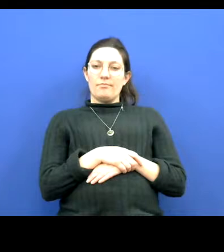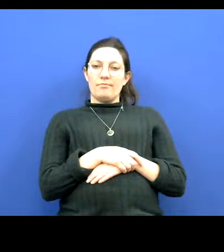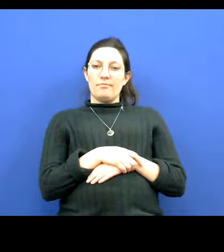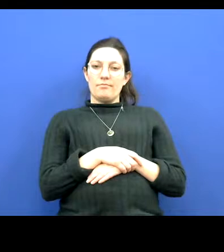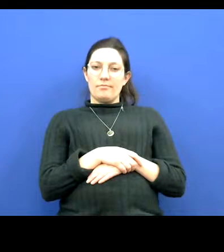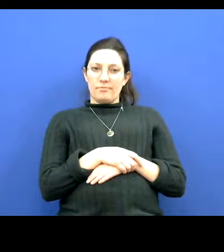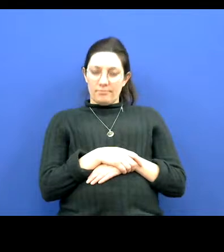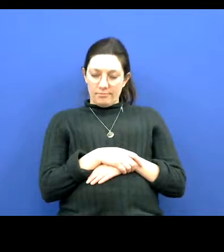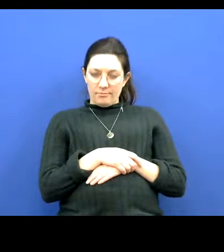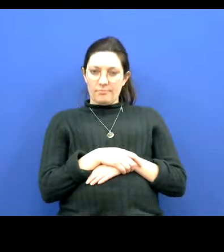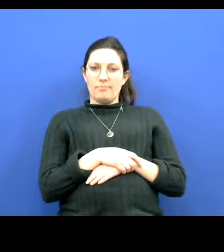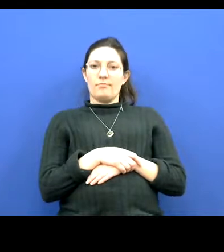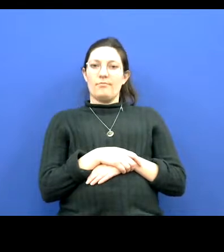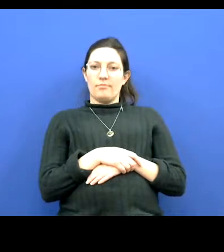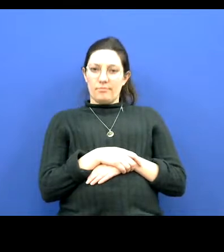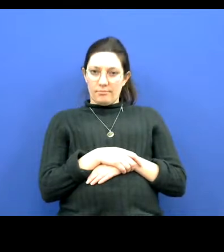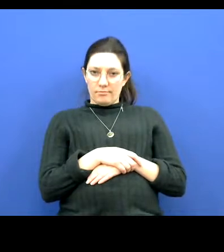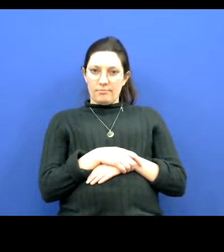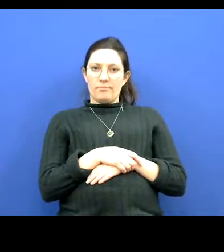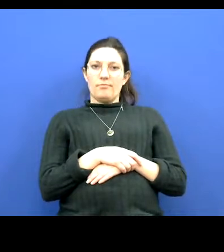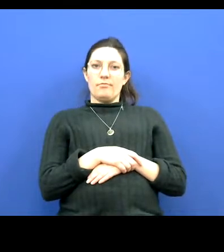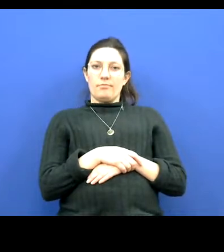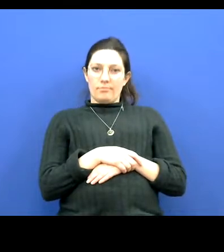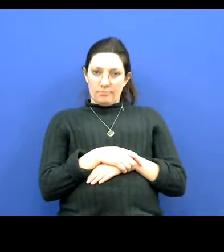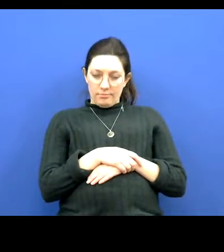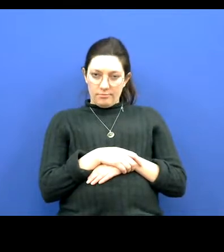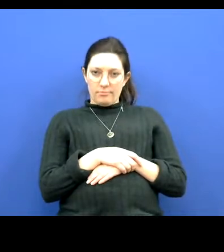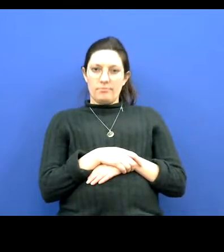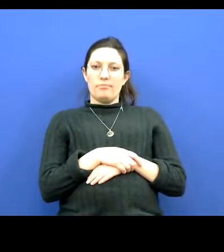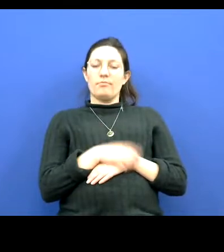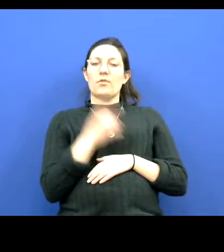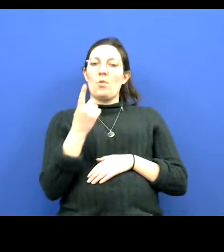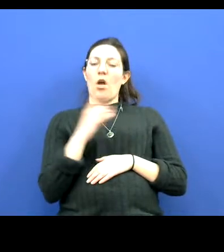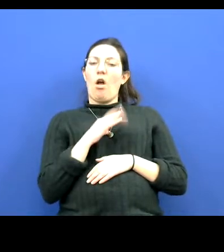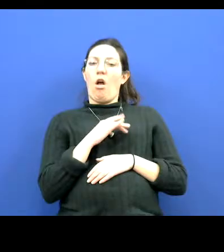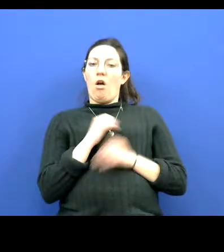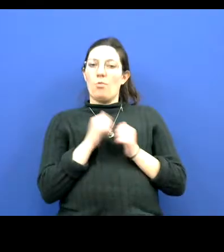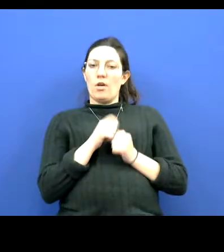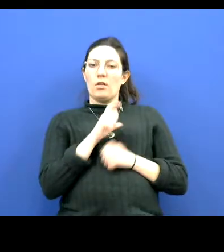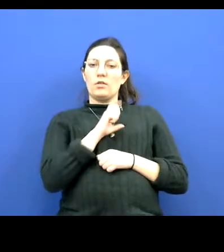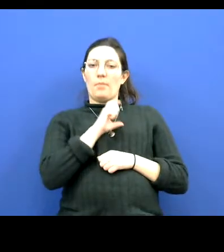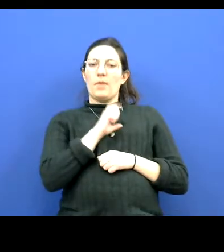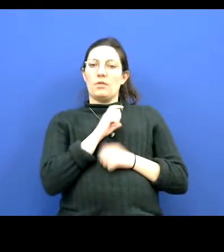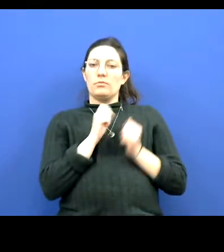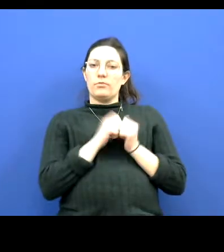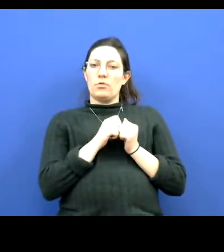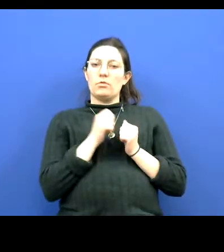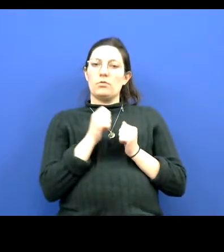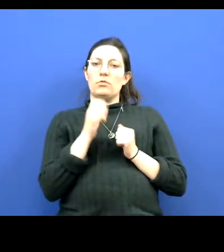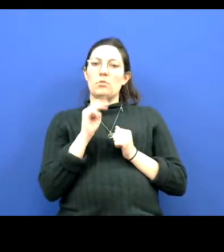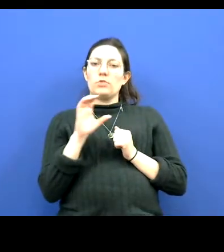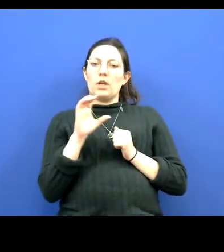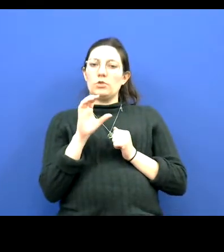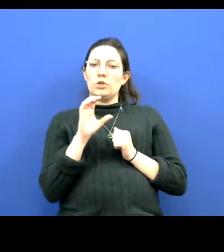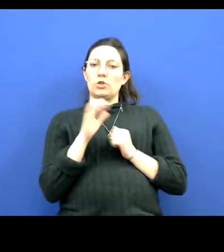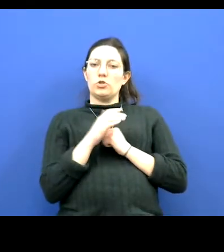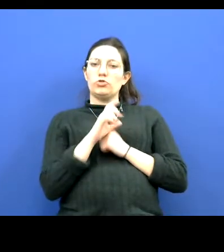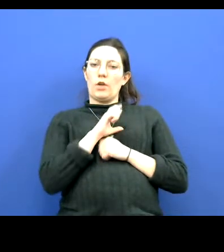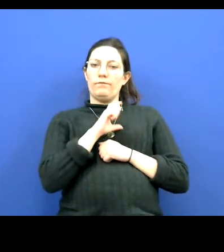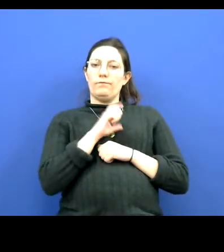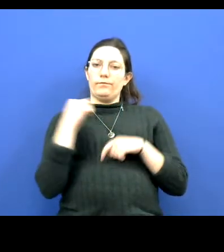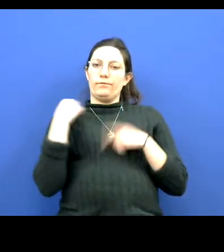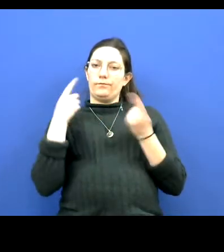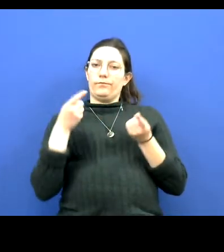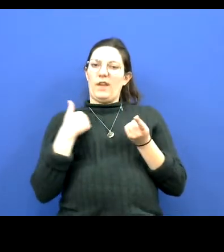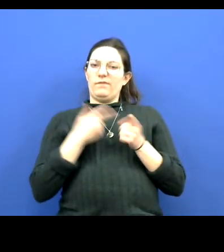Monroe County Sheriff, the special attention detail, one of the things that, we've been receiving complaints about is